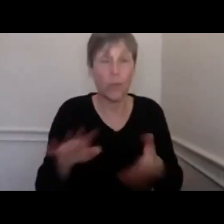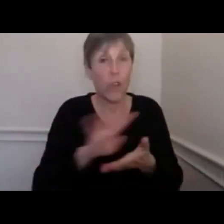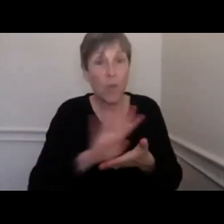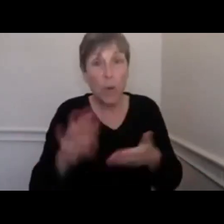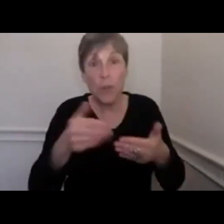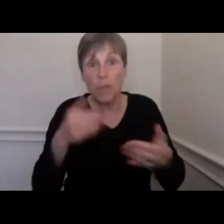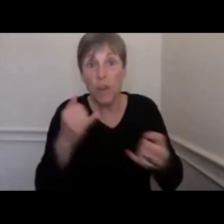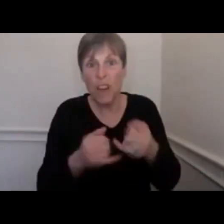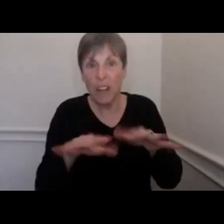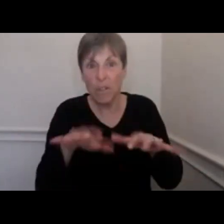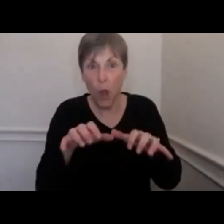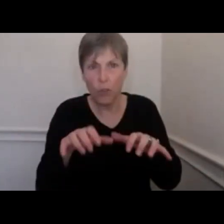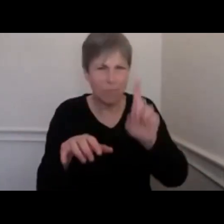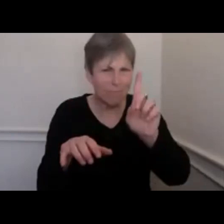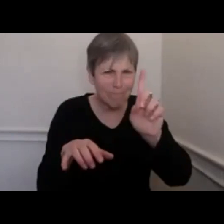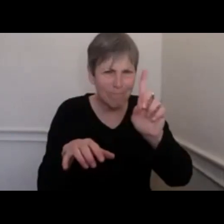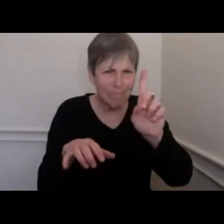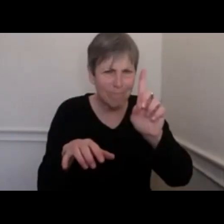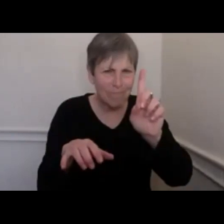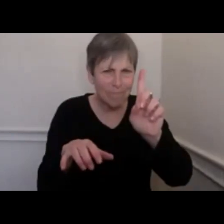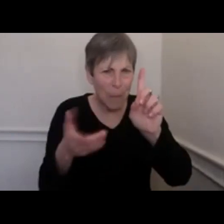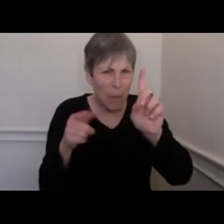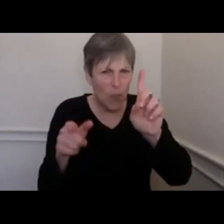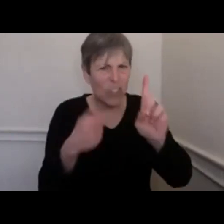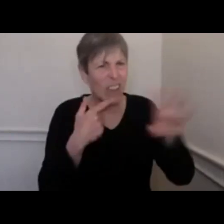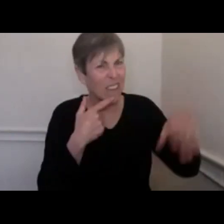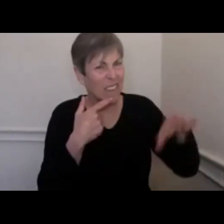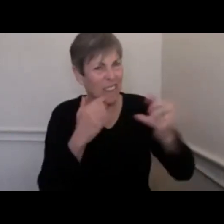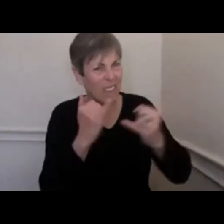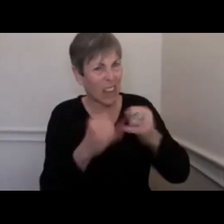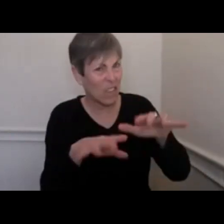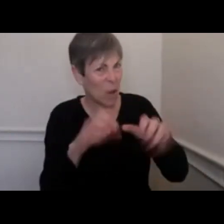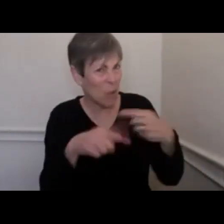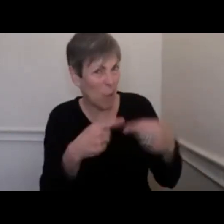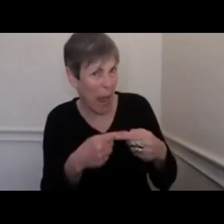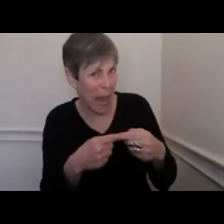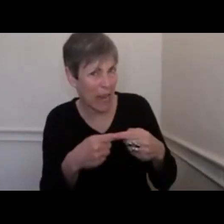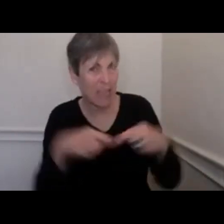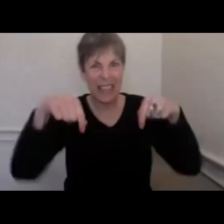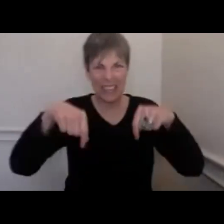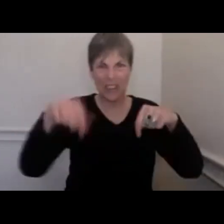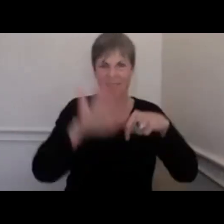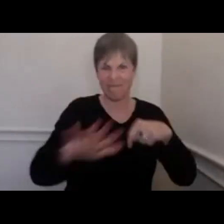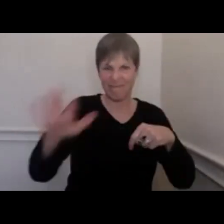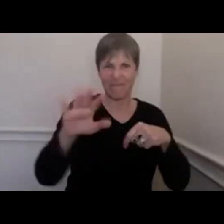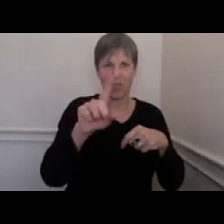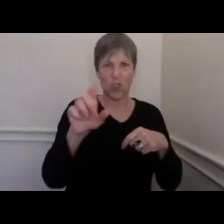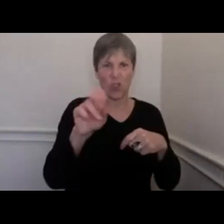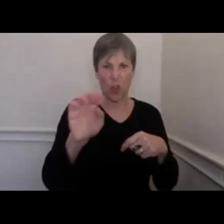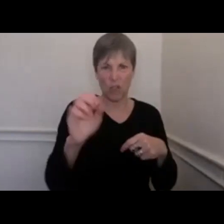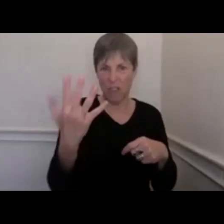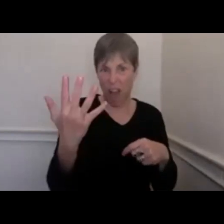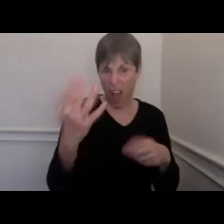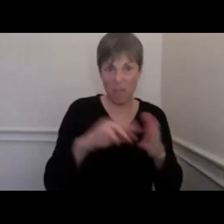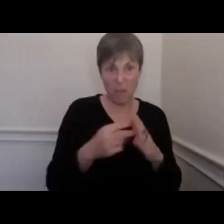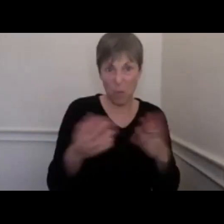frost, when is that? That can be here in zone 5, Fruition Seeds, anytime from